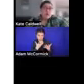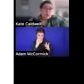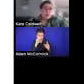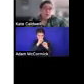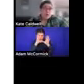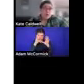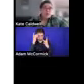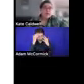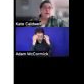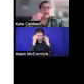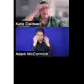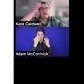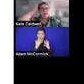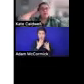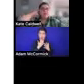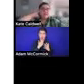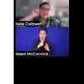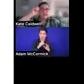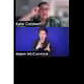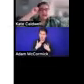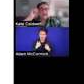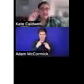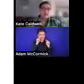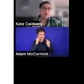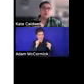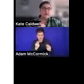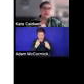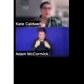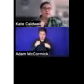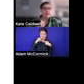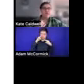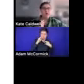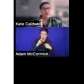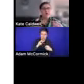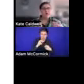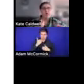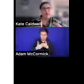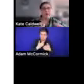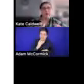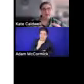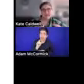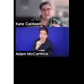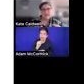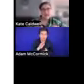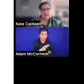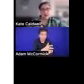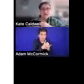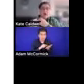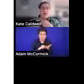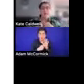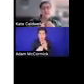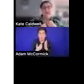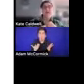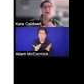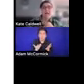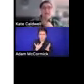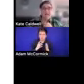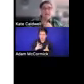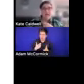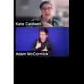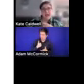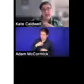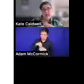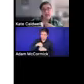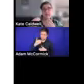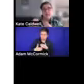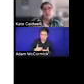ourselves in the world. And reflexivity has to do with sort of our awareness of our positionality